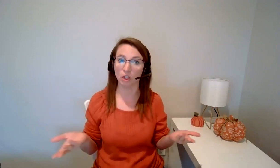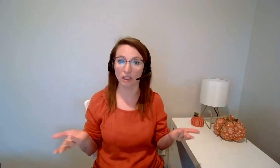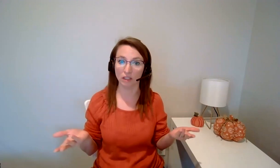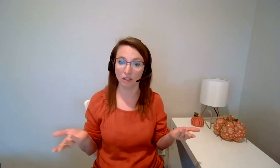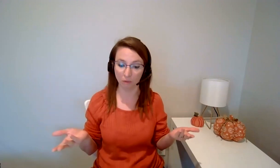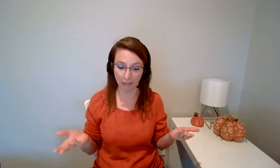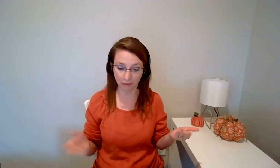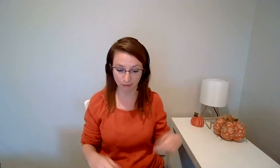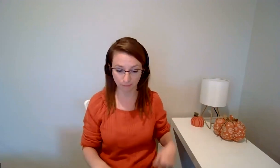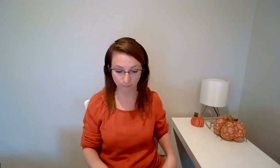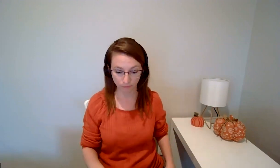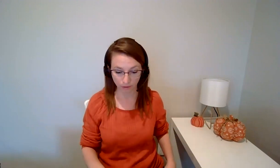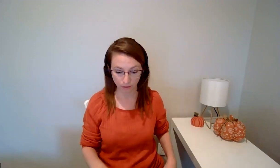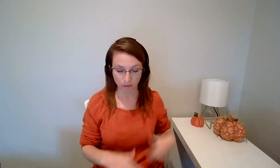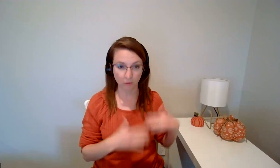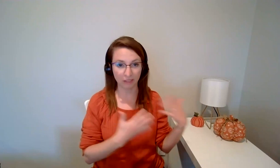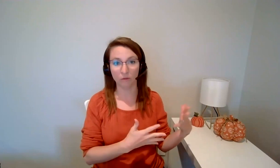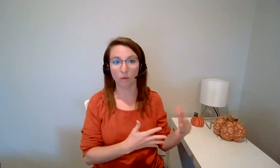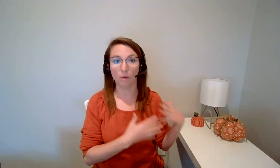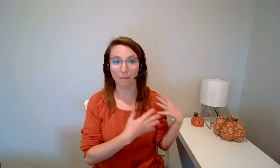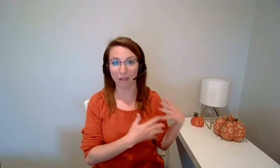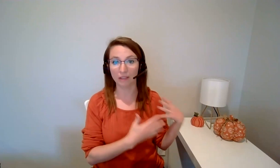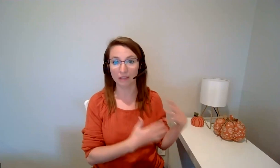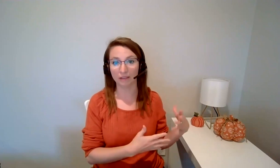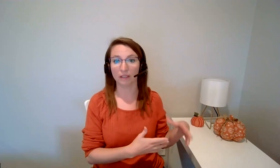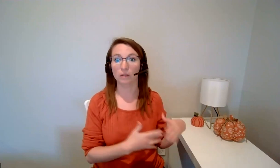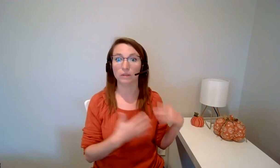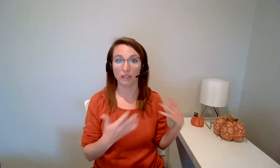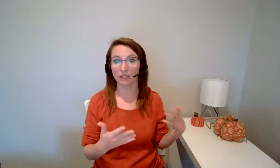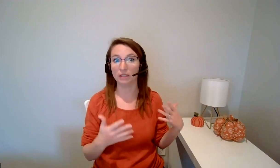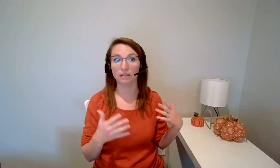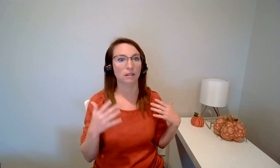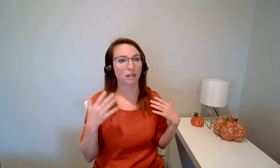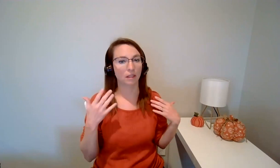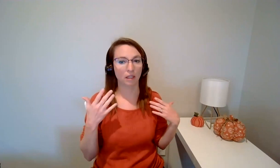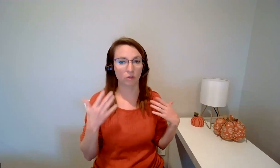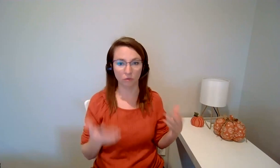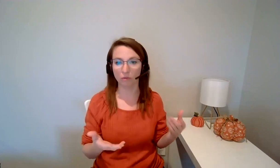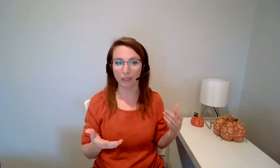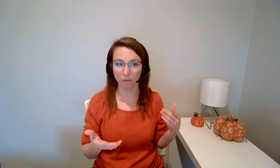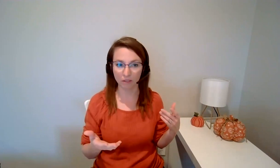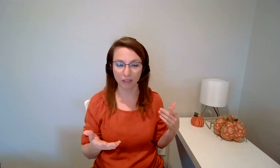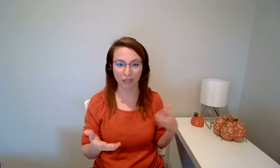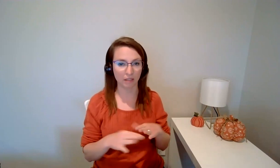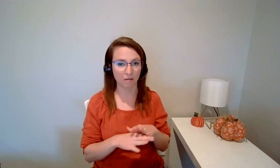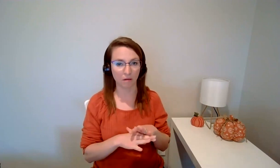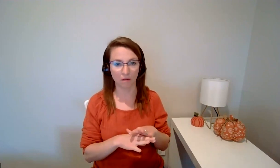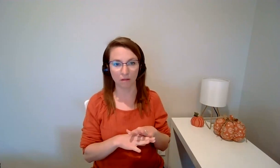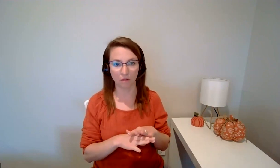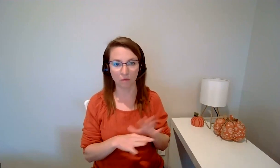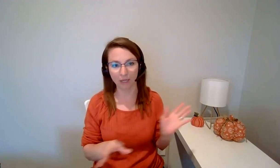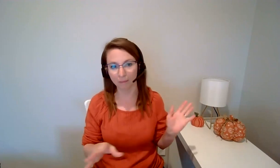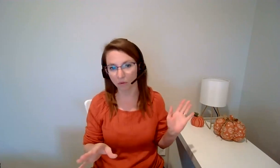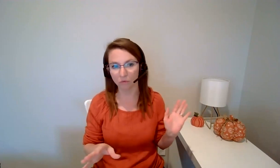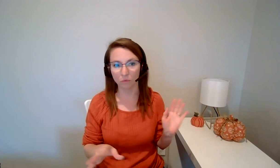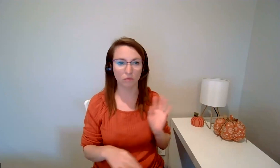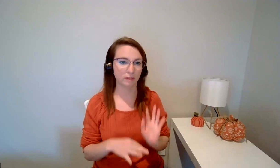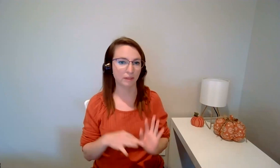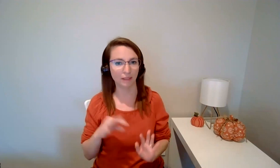in the US. So as you know, American Sign Language is a true language. It has grammar, rules,